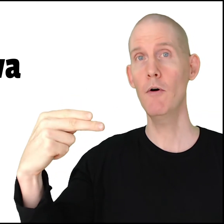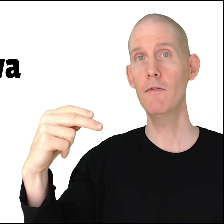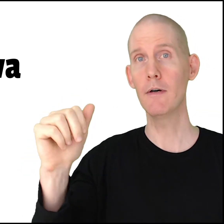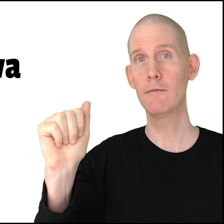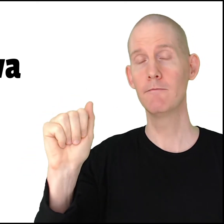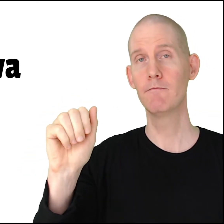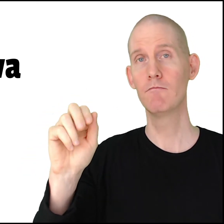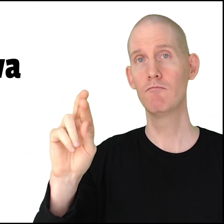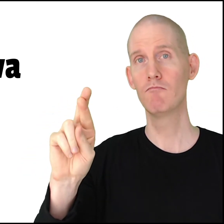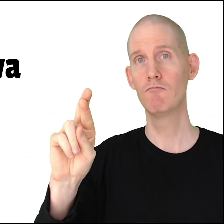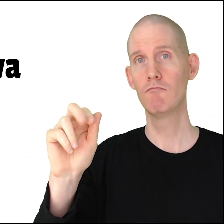Sharapova.